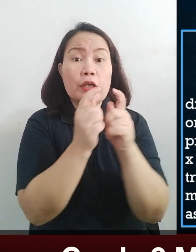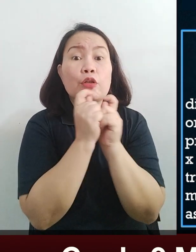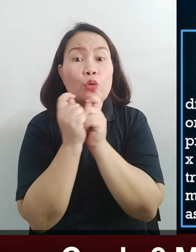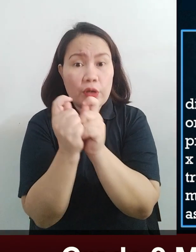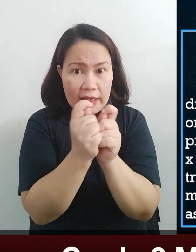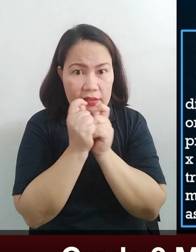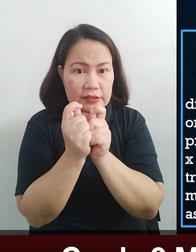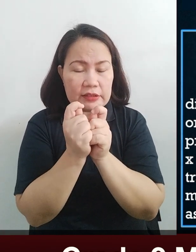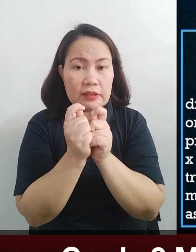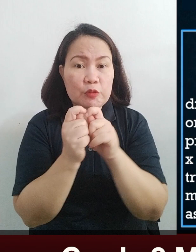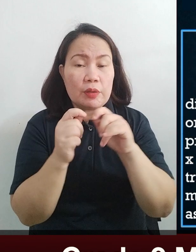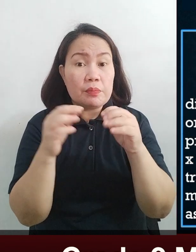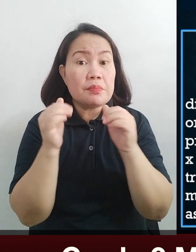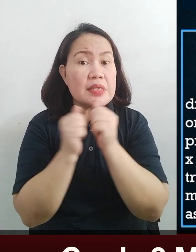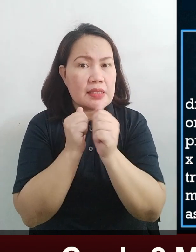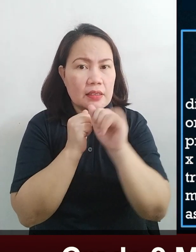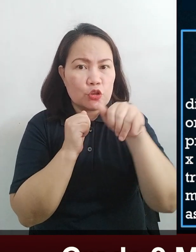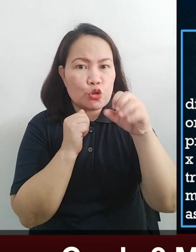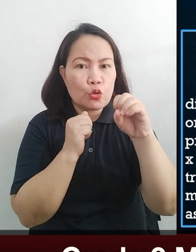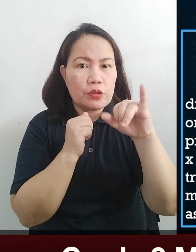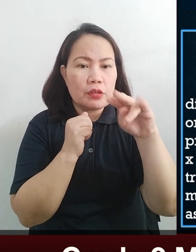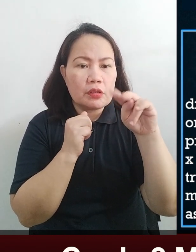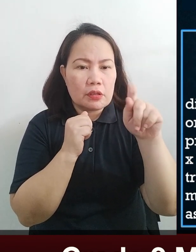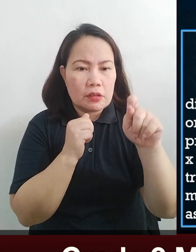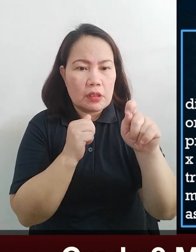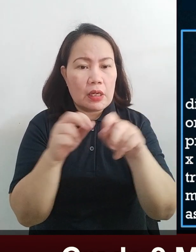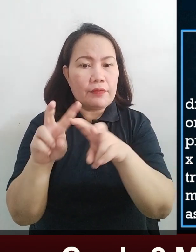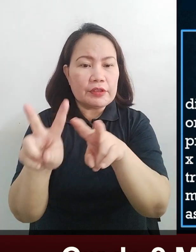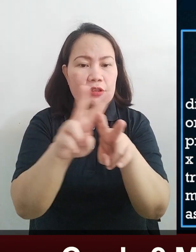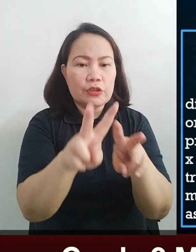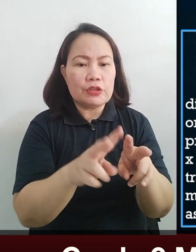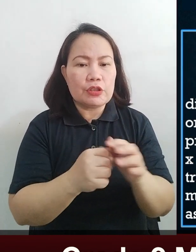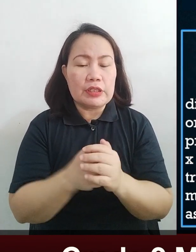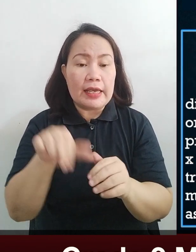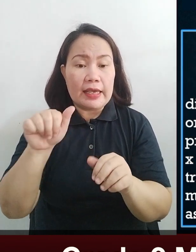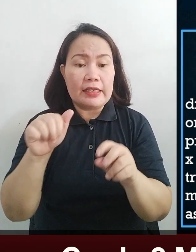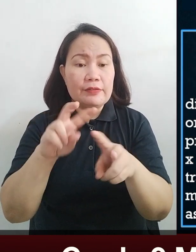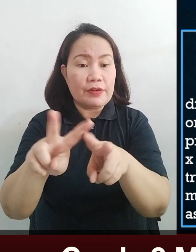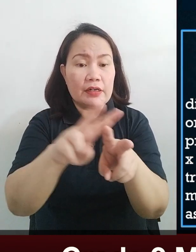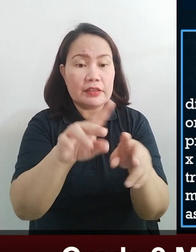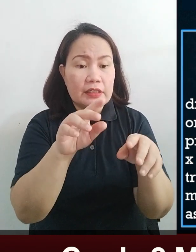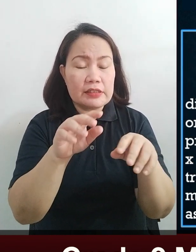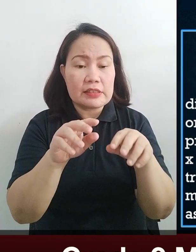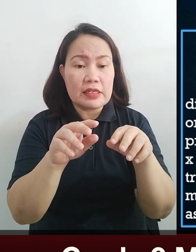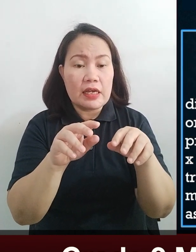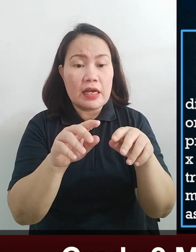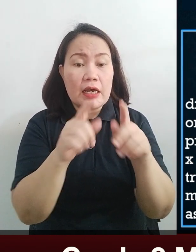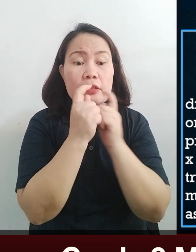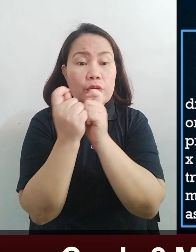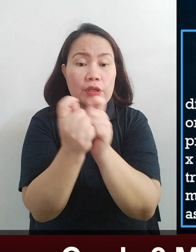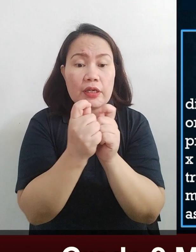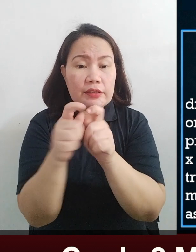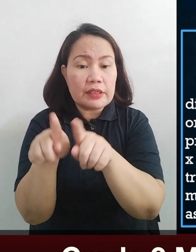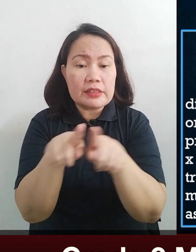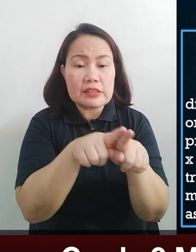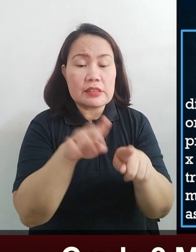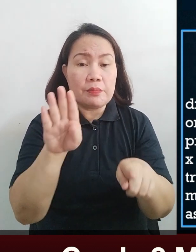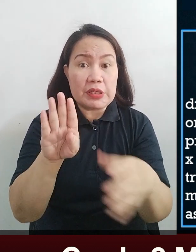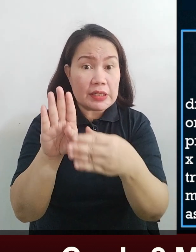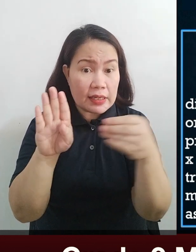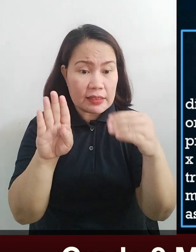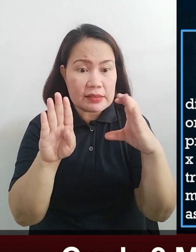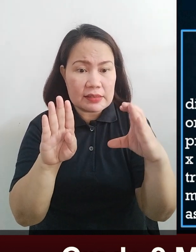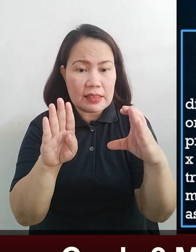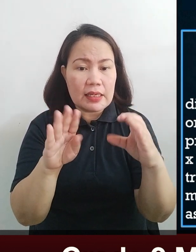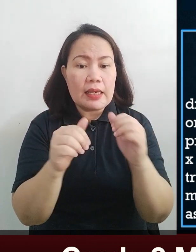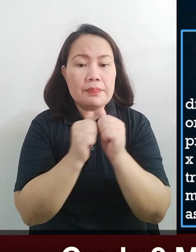A varies jointly as B and C, it means that A is equal to KBC or K is equal to